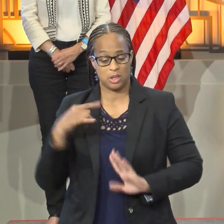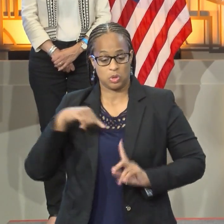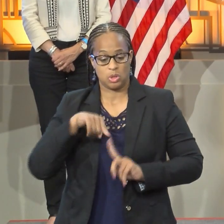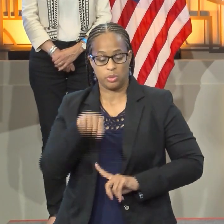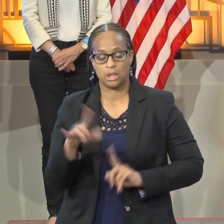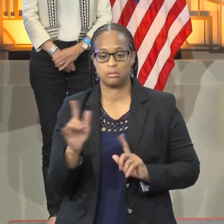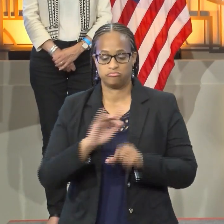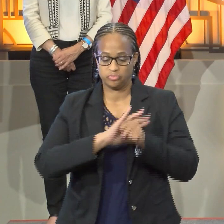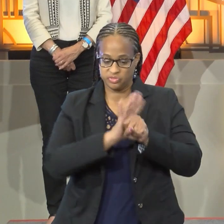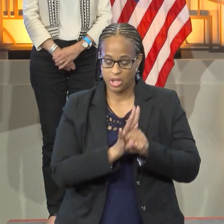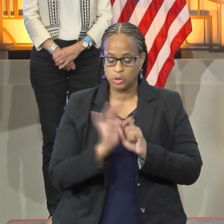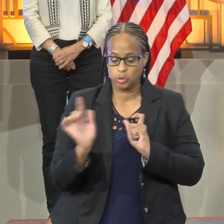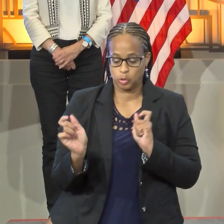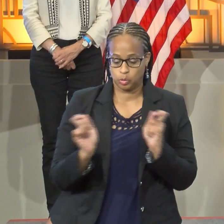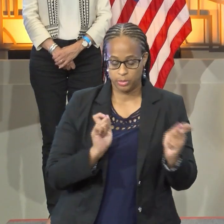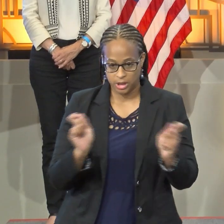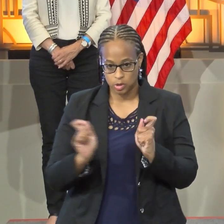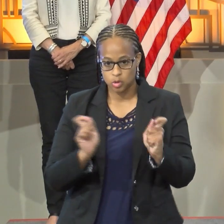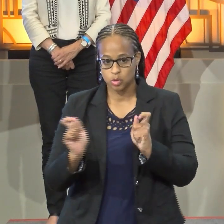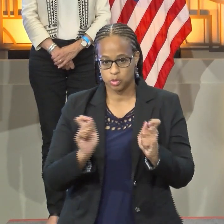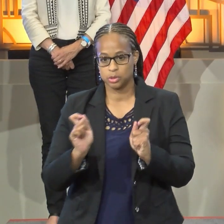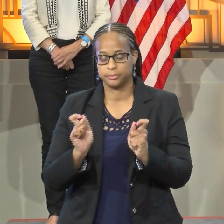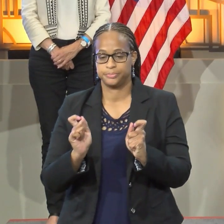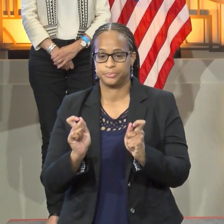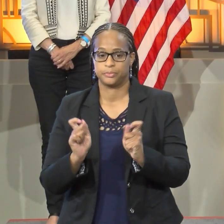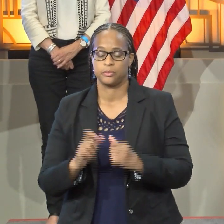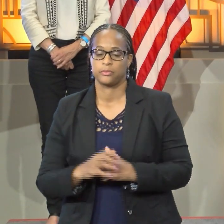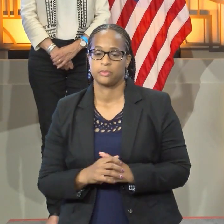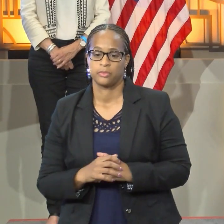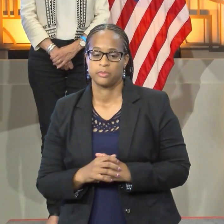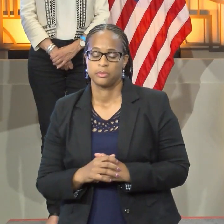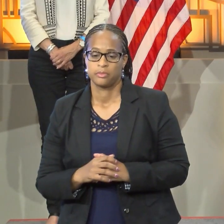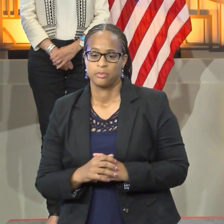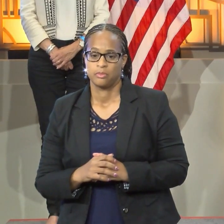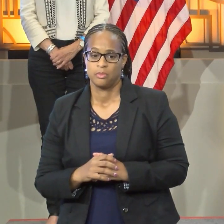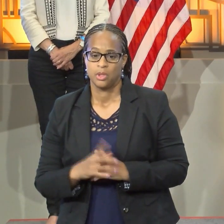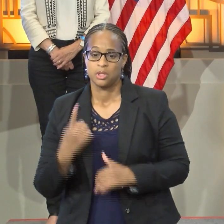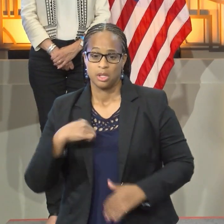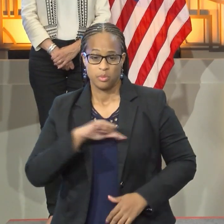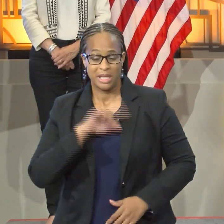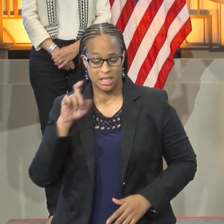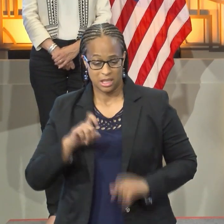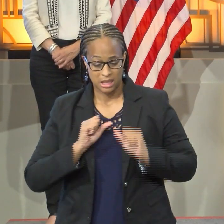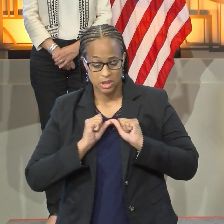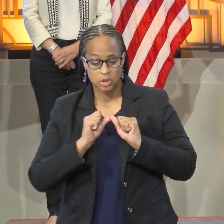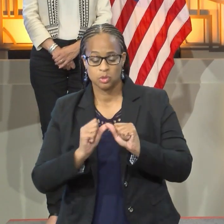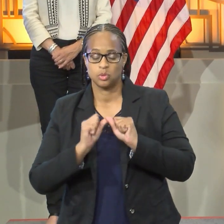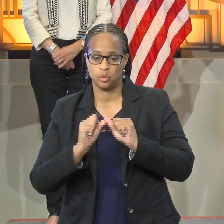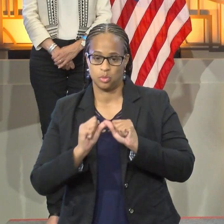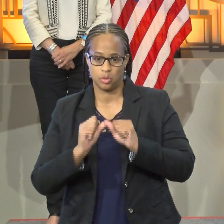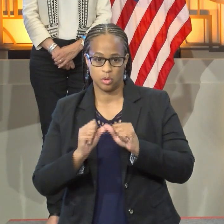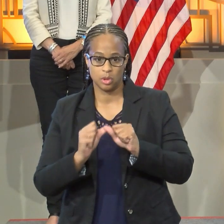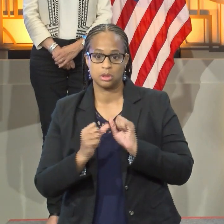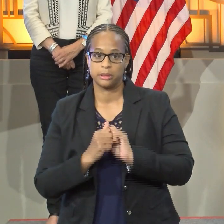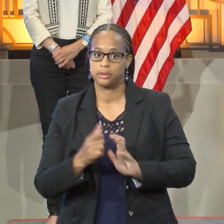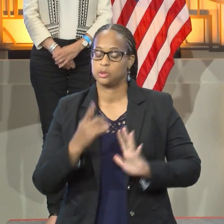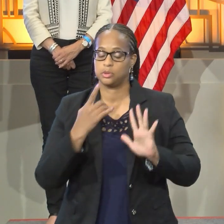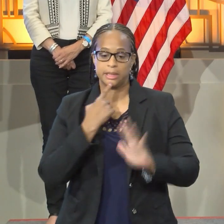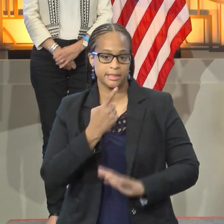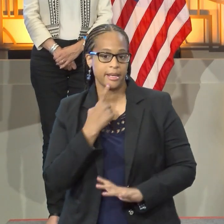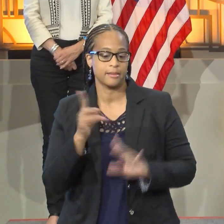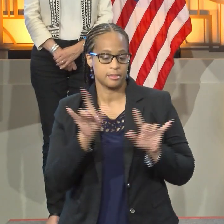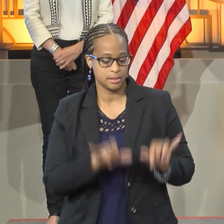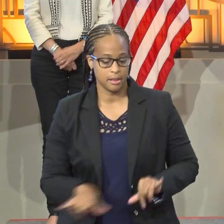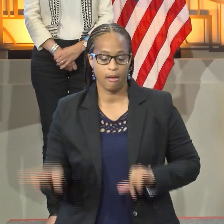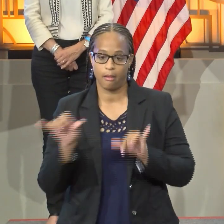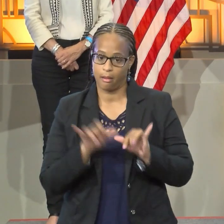this virus in a manageable position, then we're going to continue to be saying the same thing